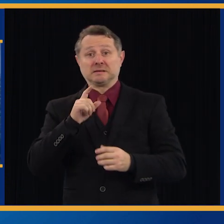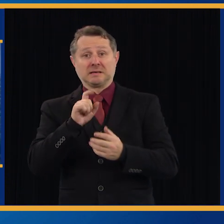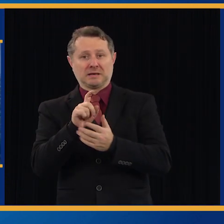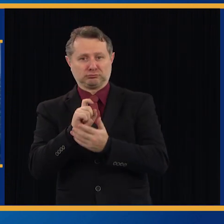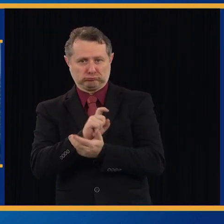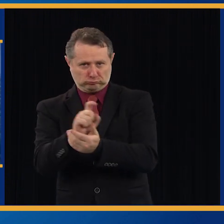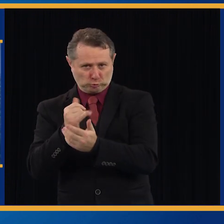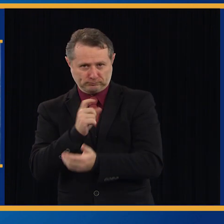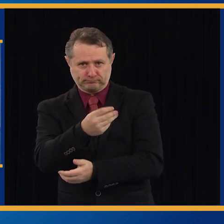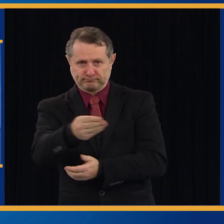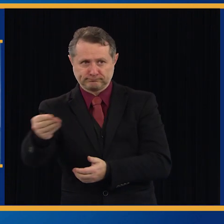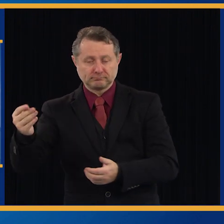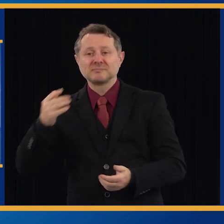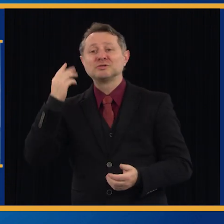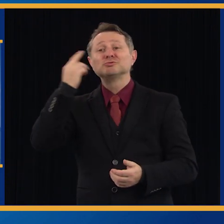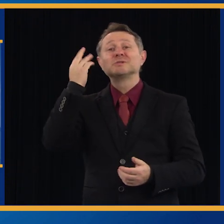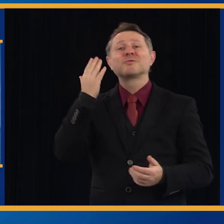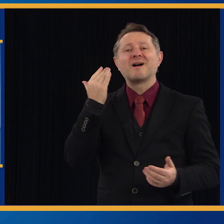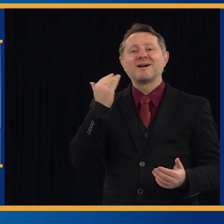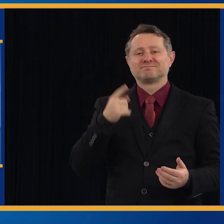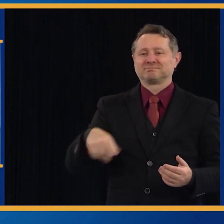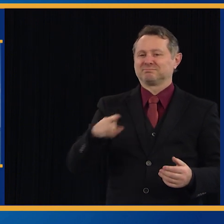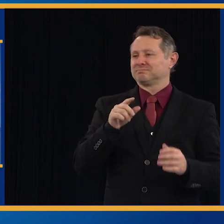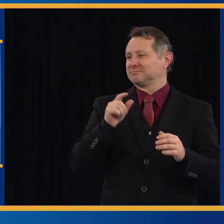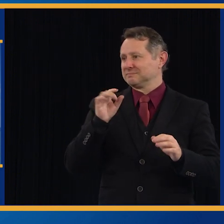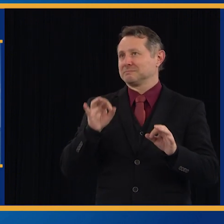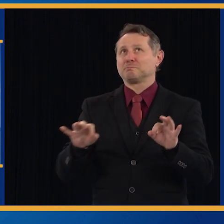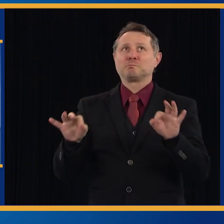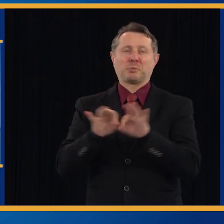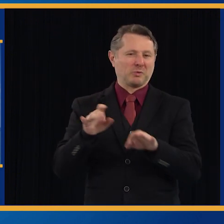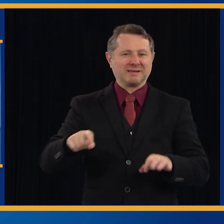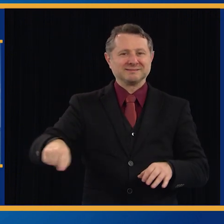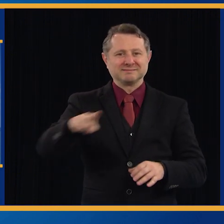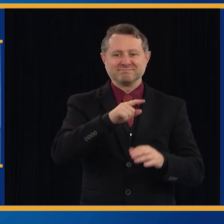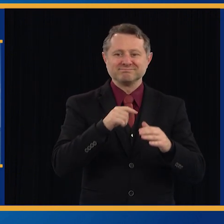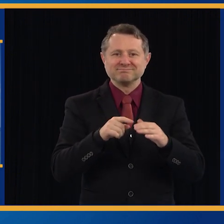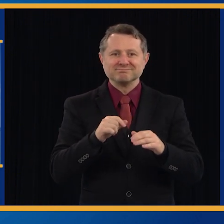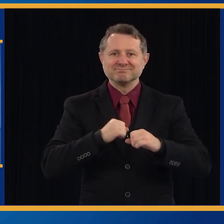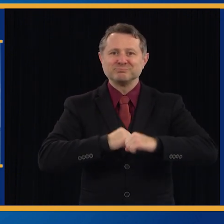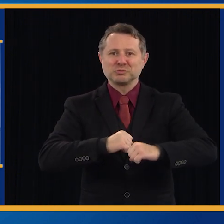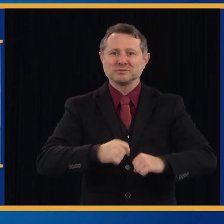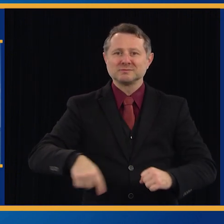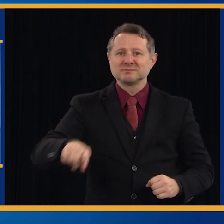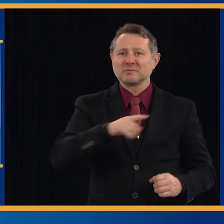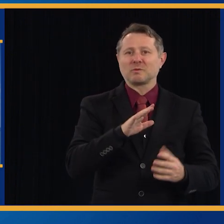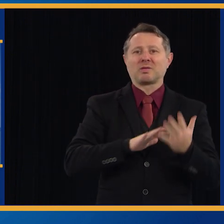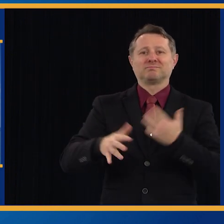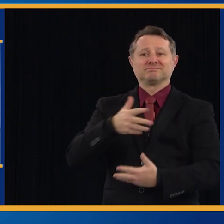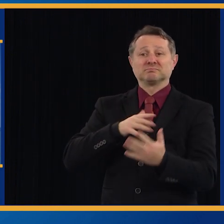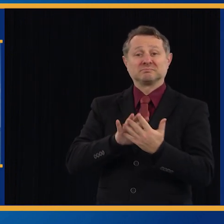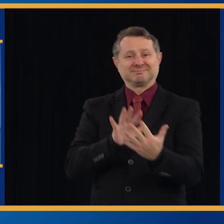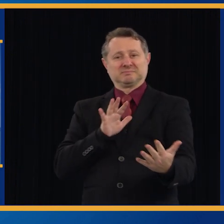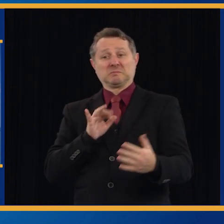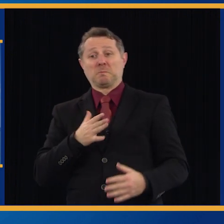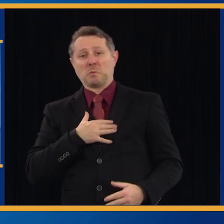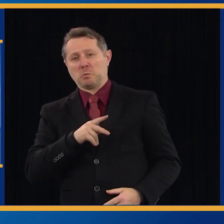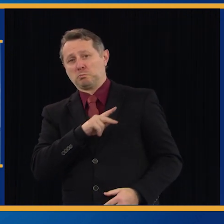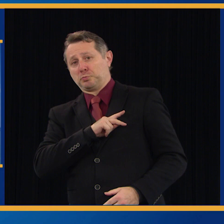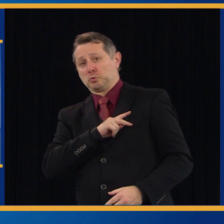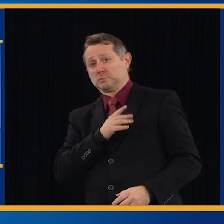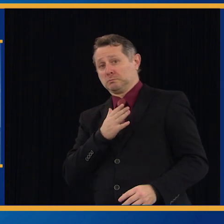need to do the social distancing and protection. Personal opinion, not a fact, throw it in the